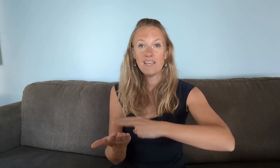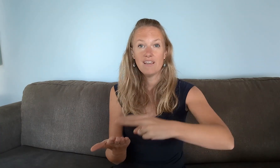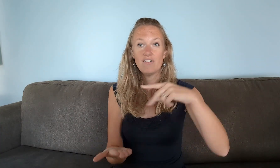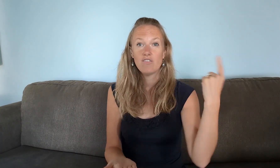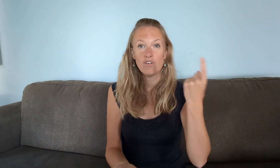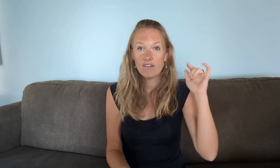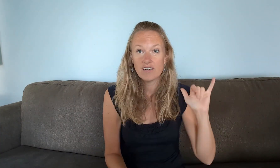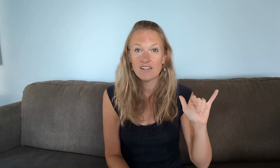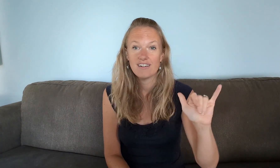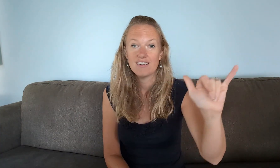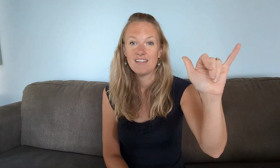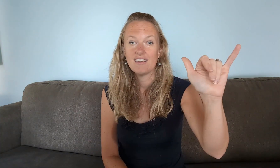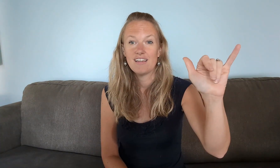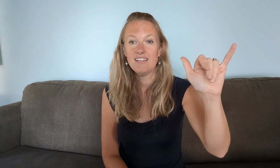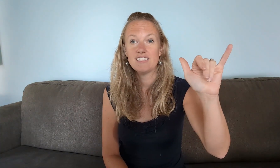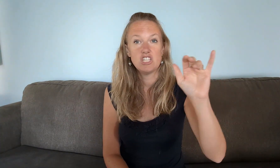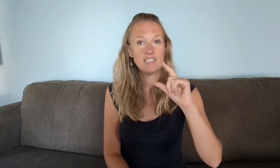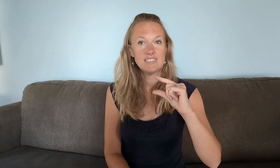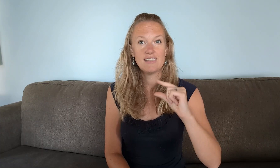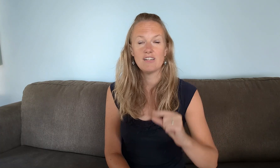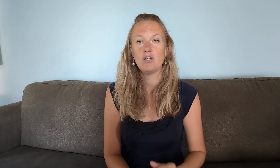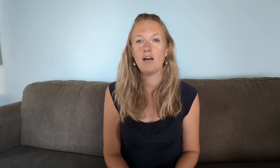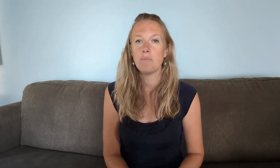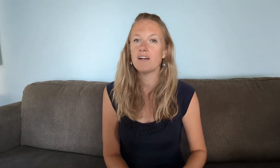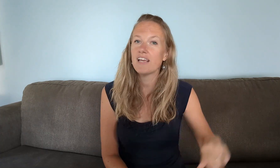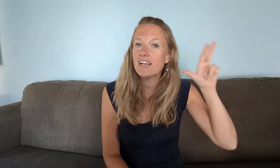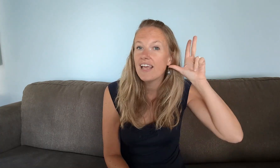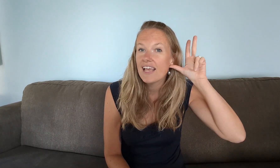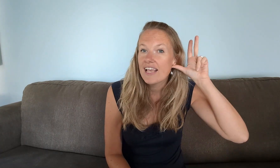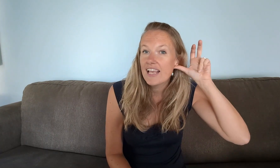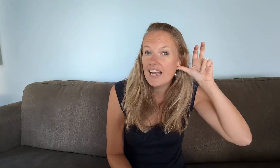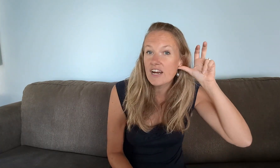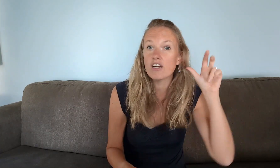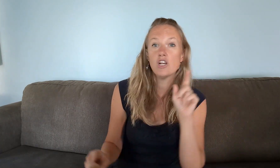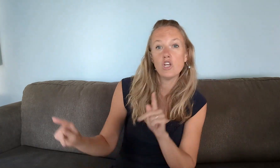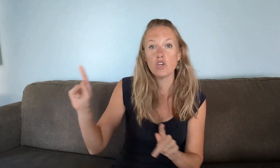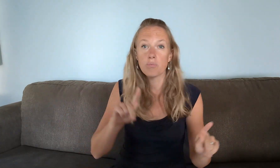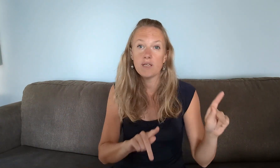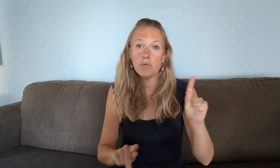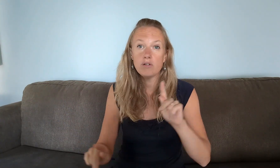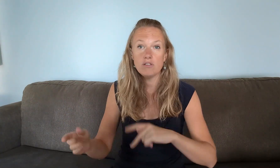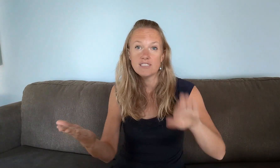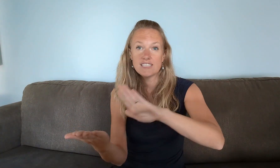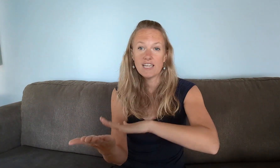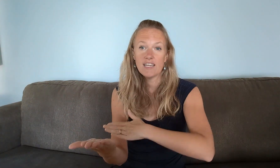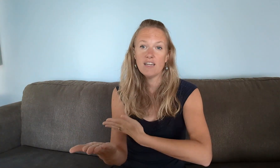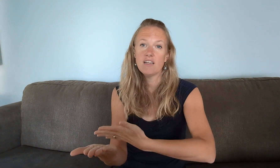Holy forever. Okay, let's try just that little part again. Hear your people sing,